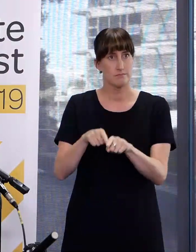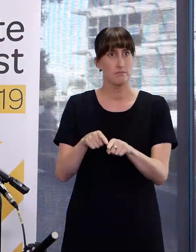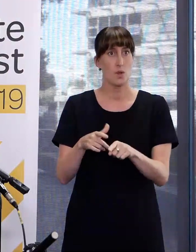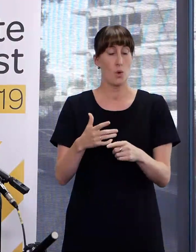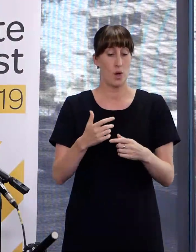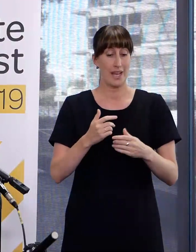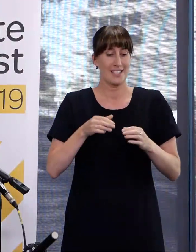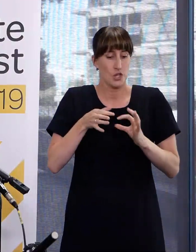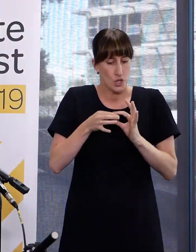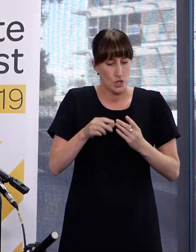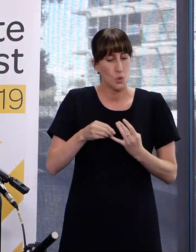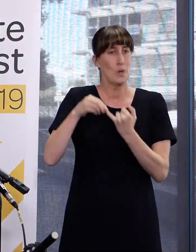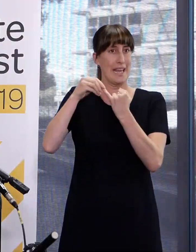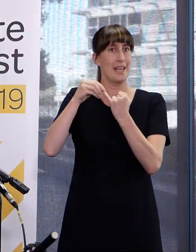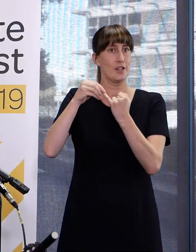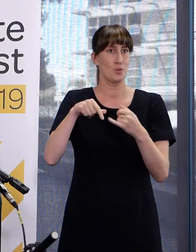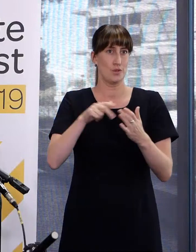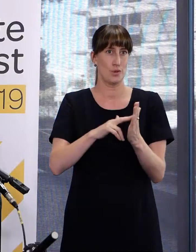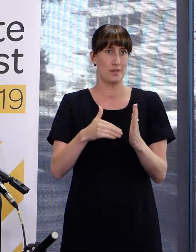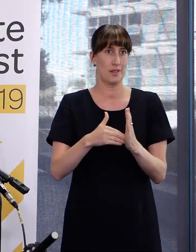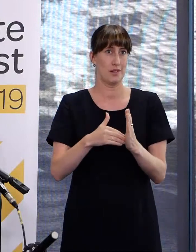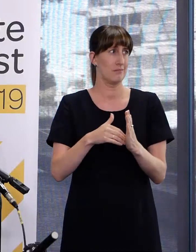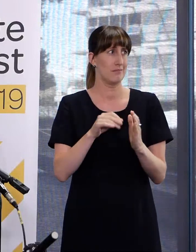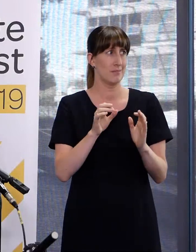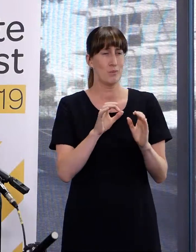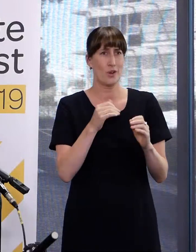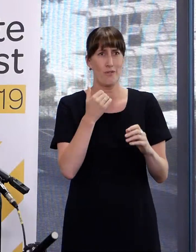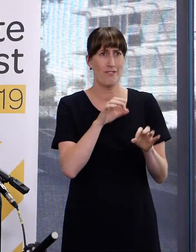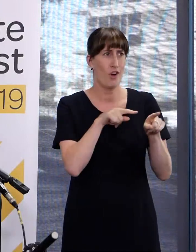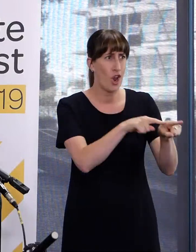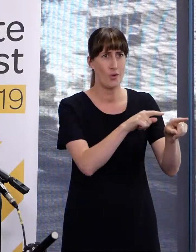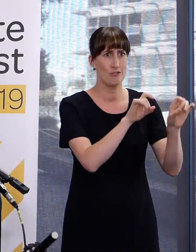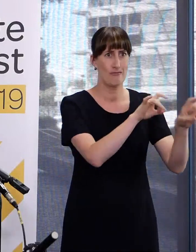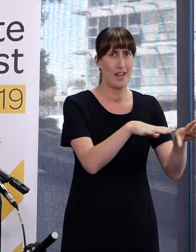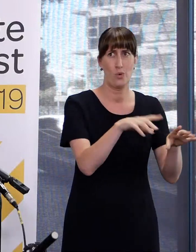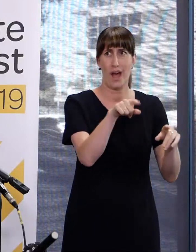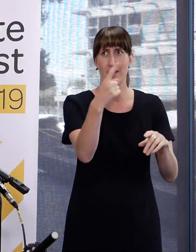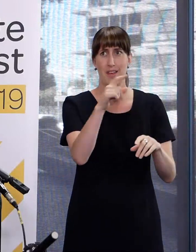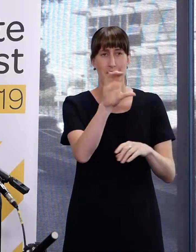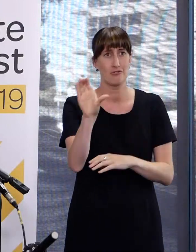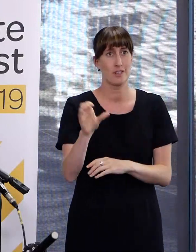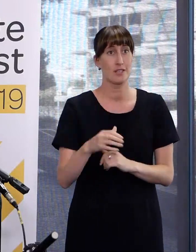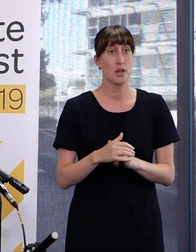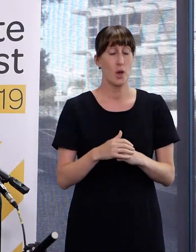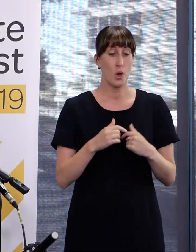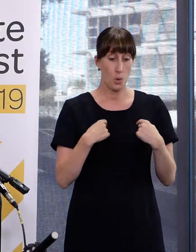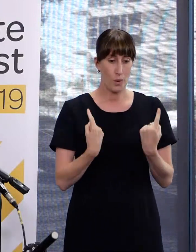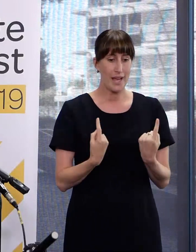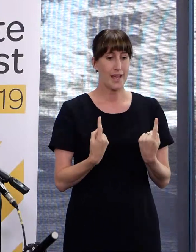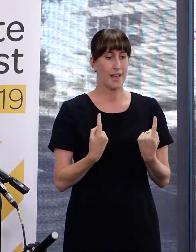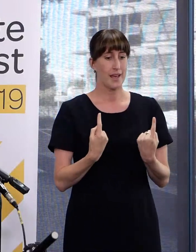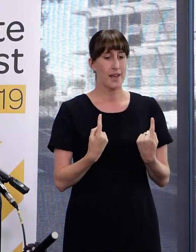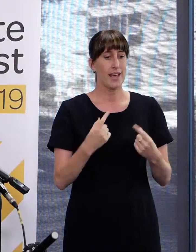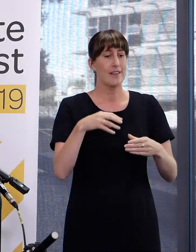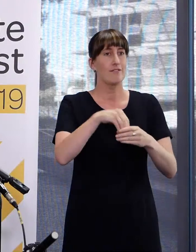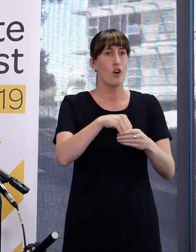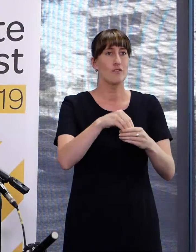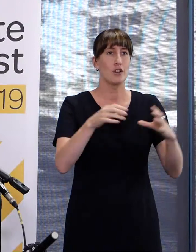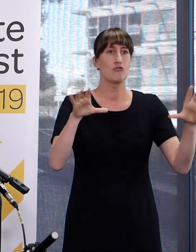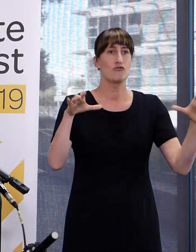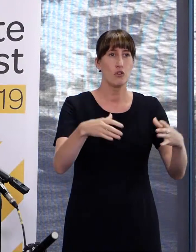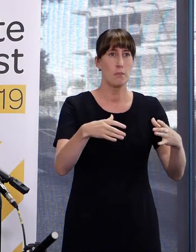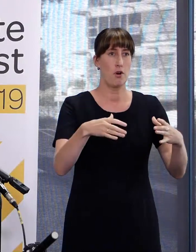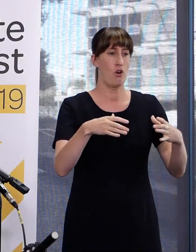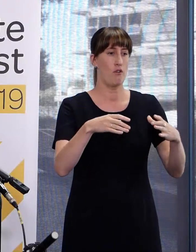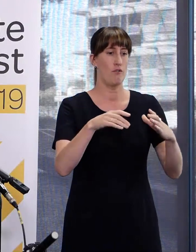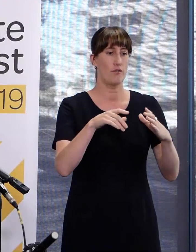or the European medicines regulator. It doesn't mean, and New Zealand's a founding member of a group of medicines regulators around the globe, and they will be